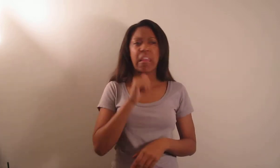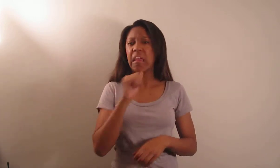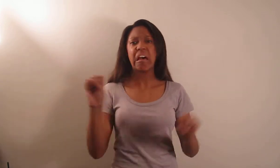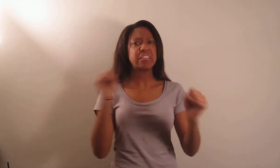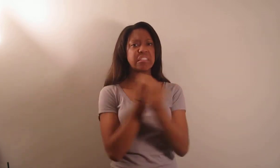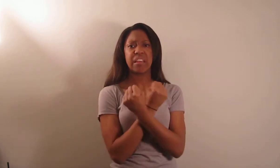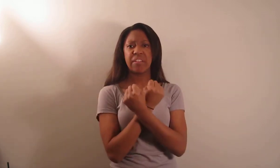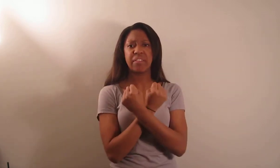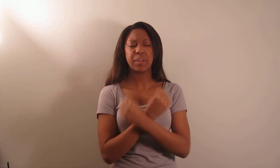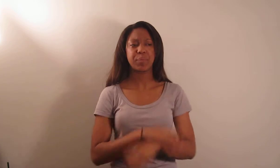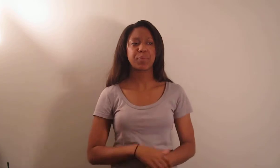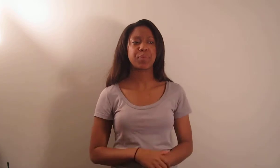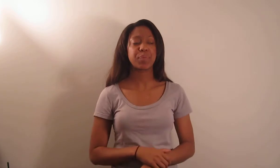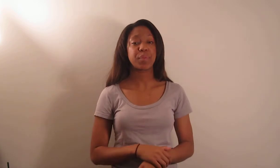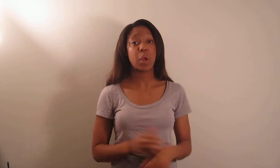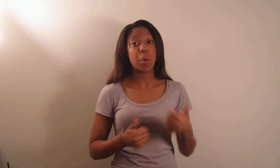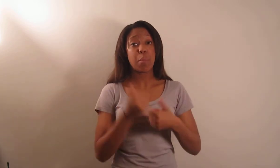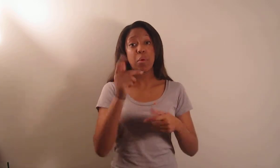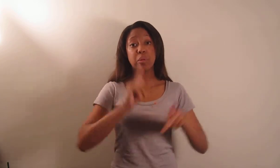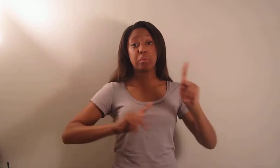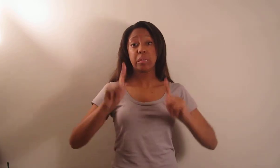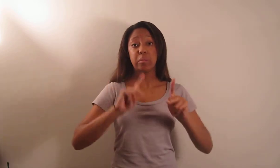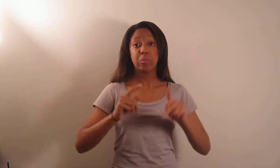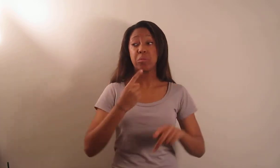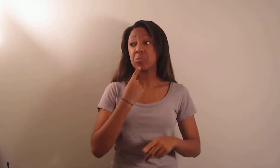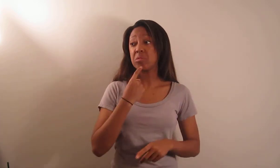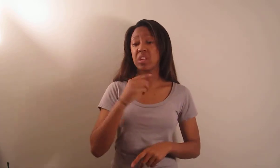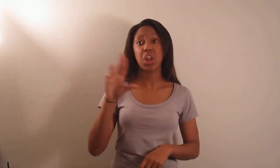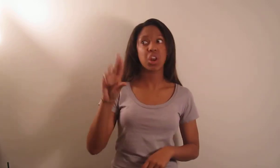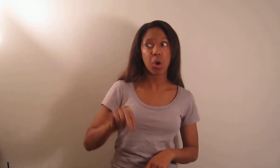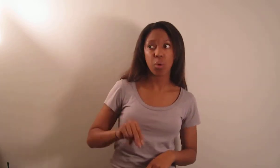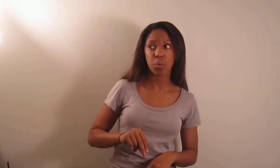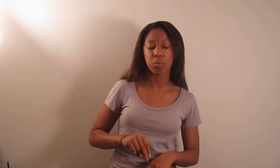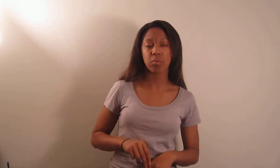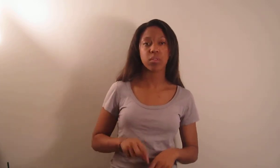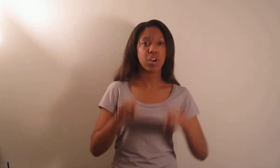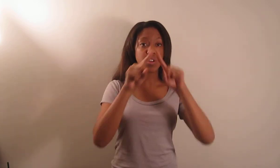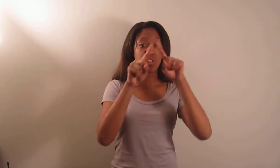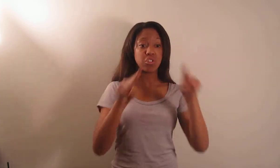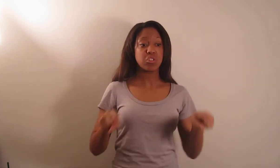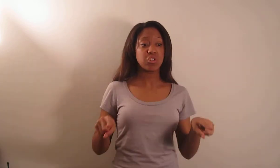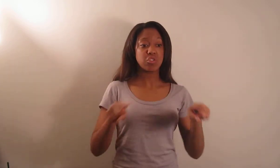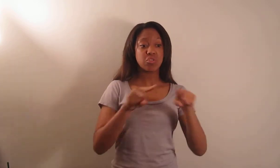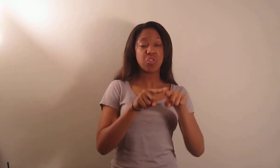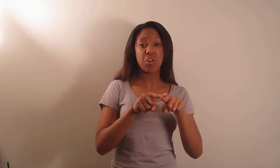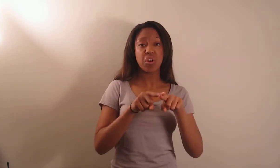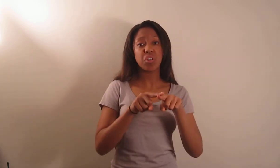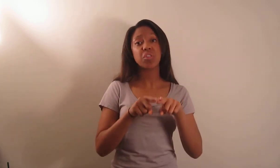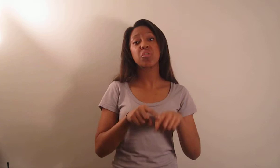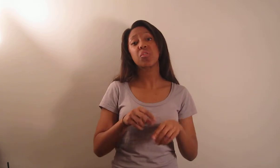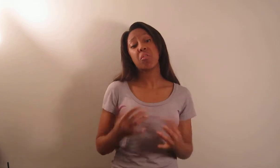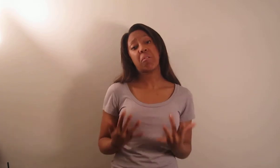The Triangle Fire drew that line. It burned that line, really, into the nation's conscience.